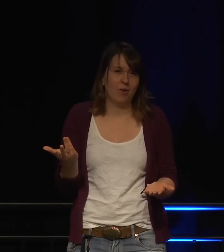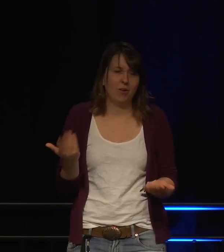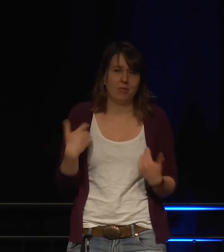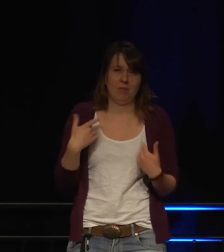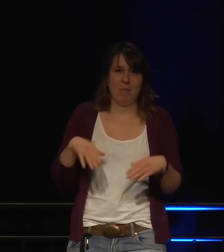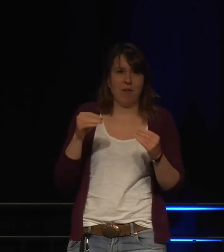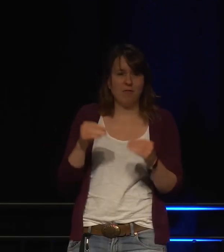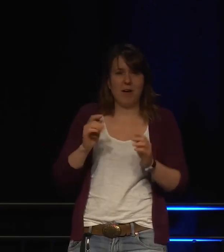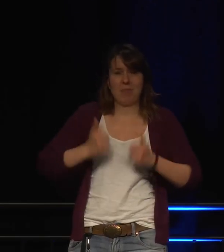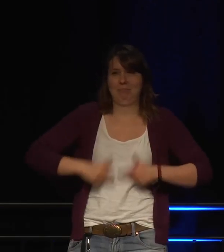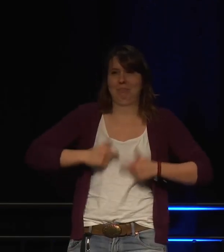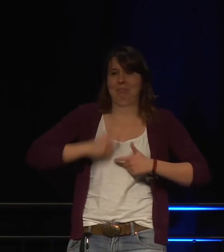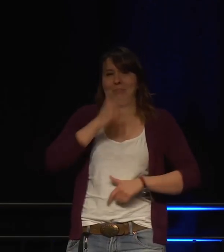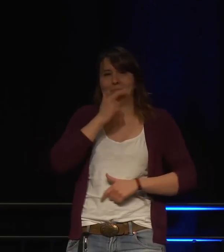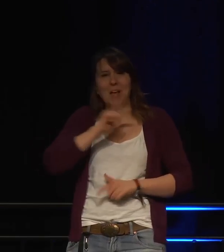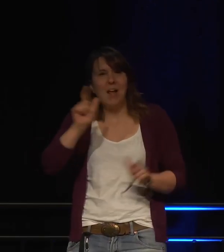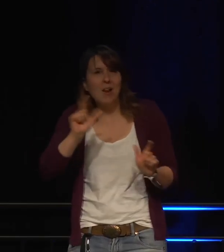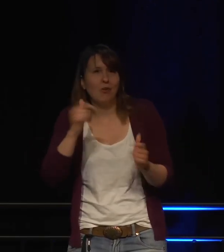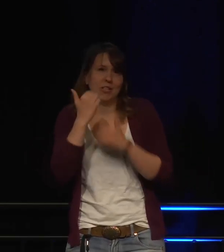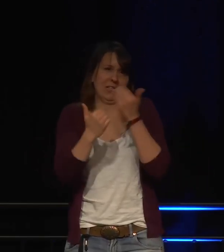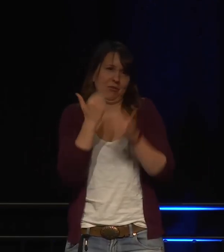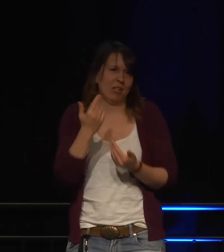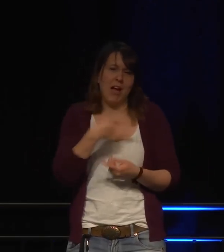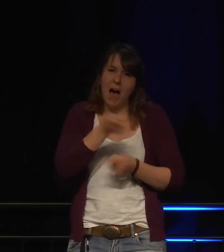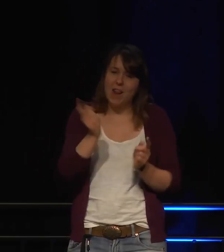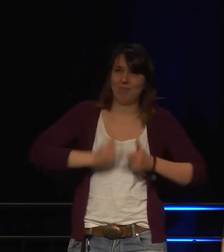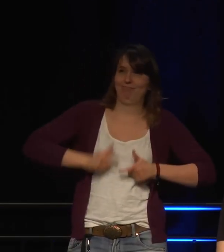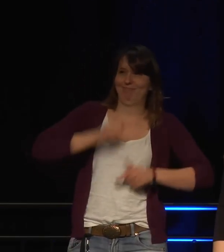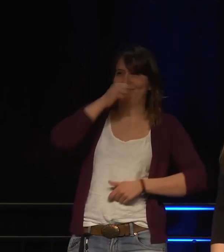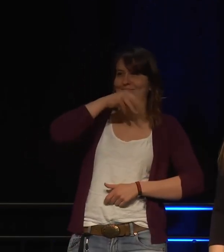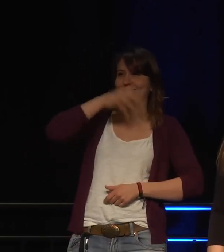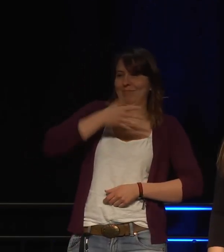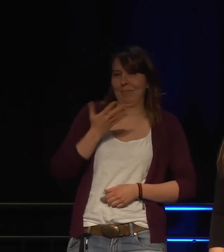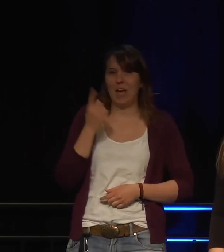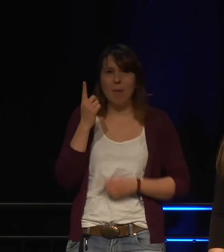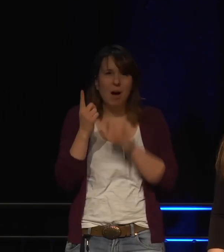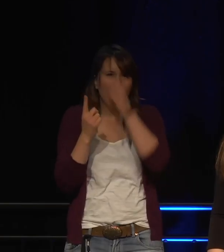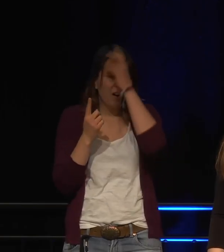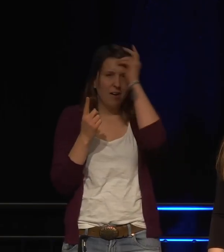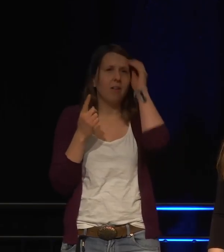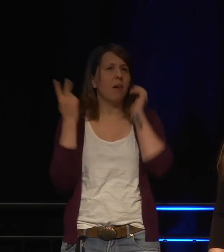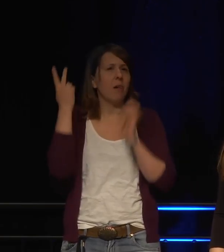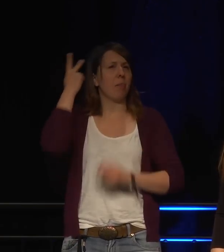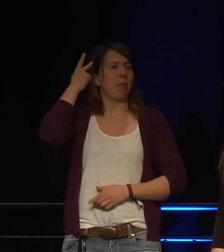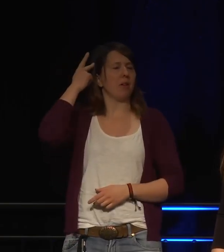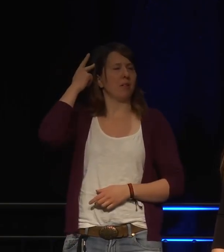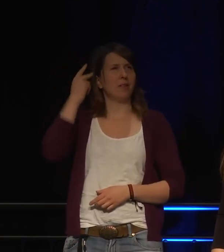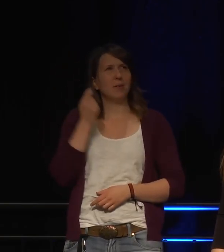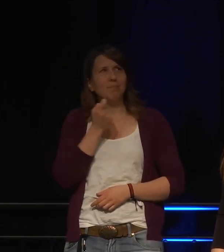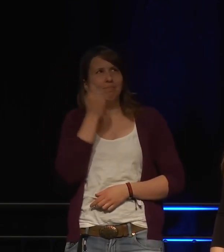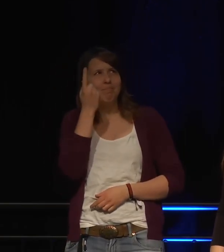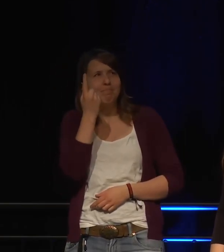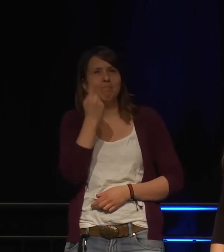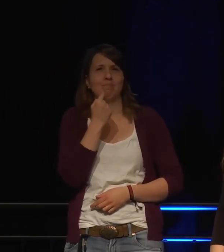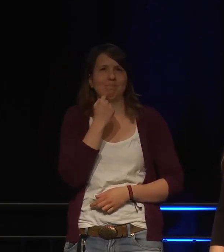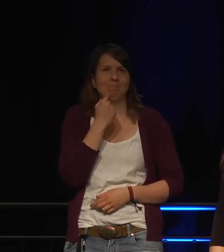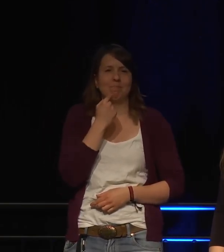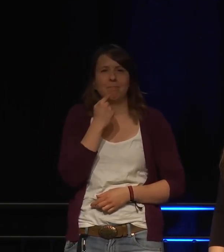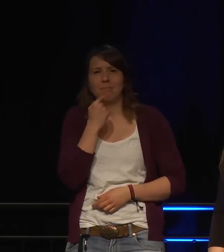story back then, and we were all laughing about it. But, on the same time, we already knew that there's something coming up,